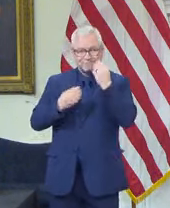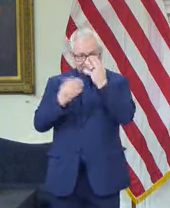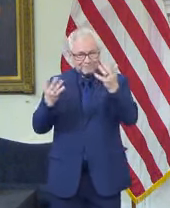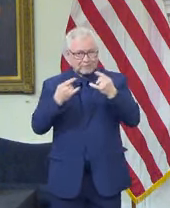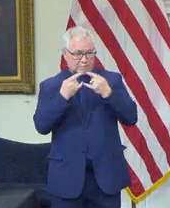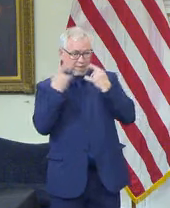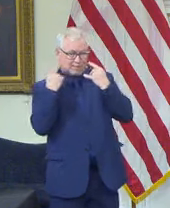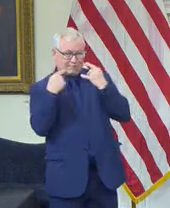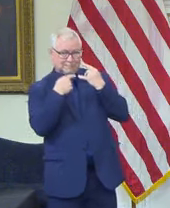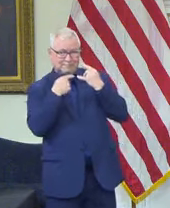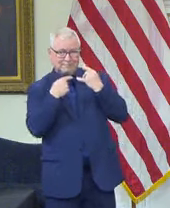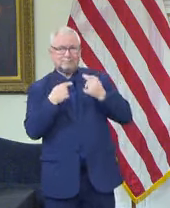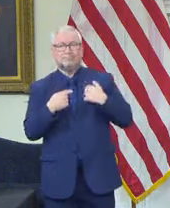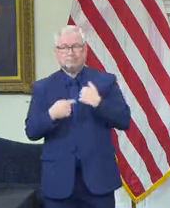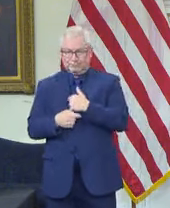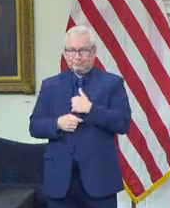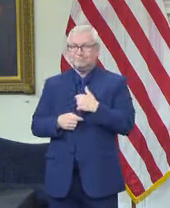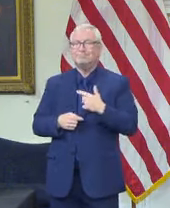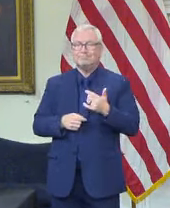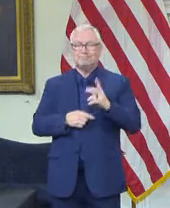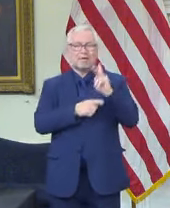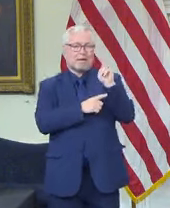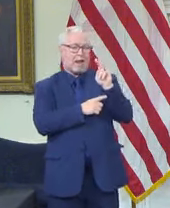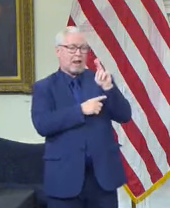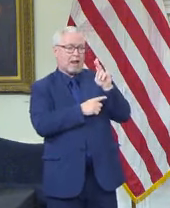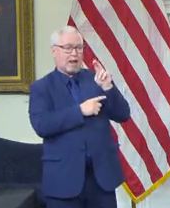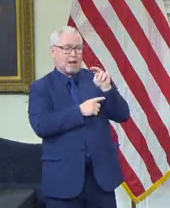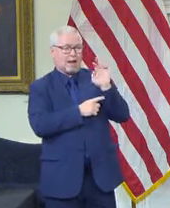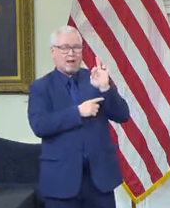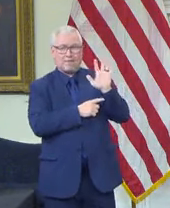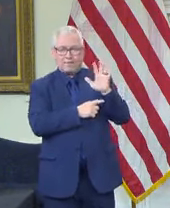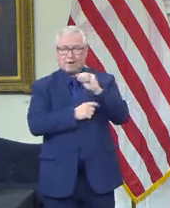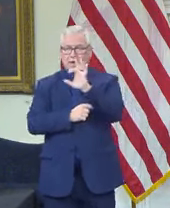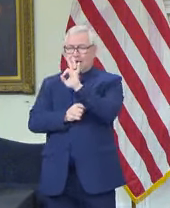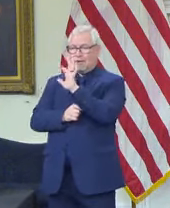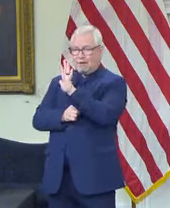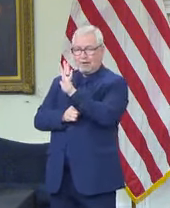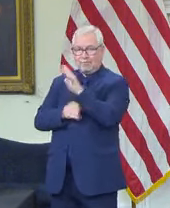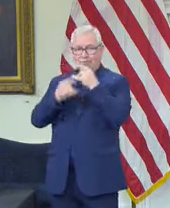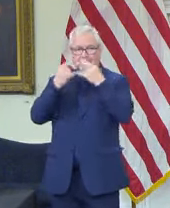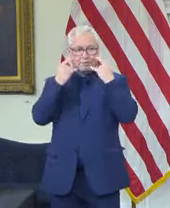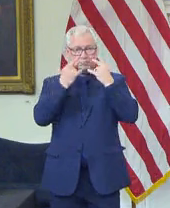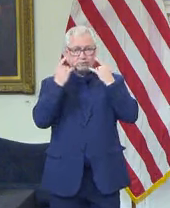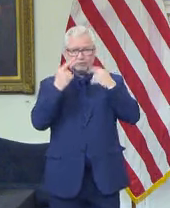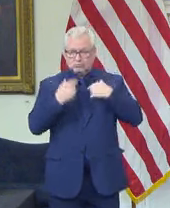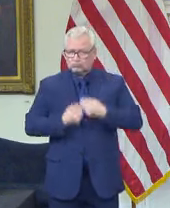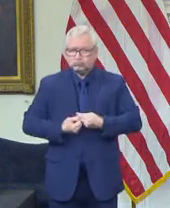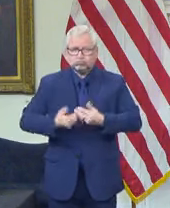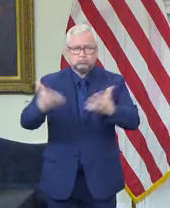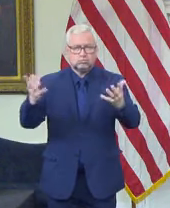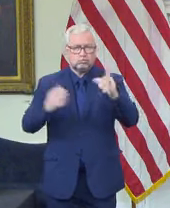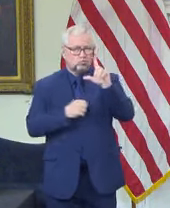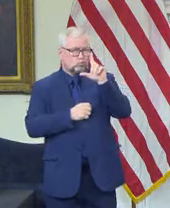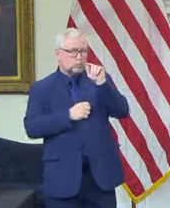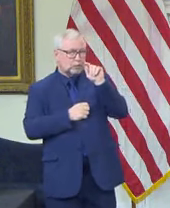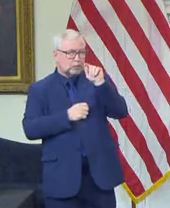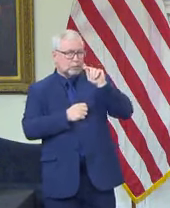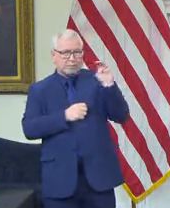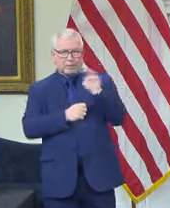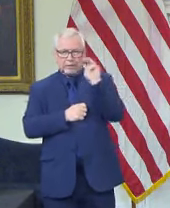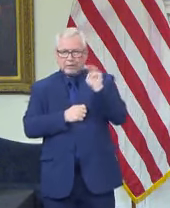KN95 masks all across the state. We're coordinating with the Maryland Department of Education to distribute 3